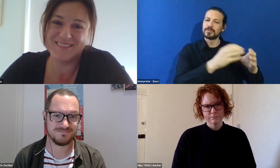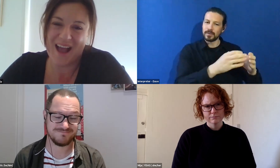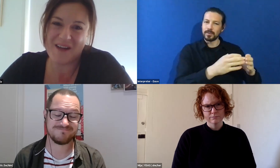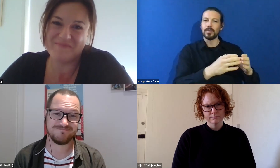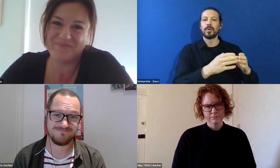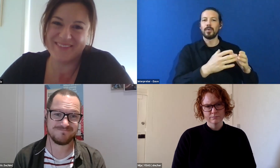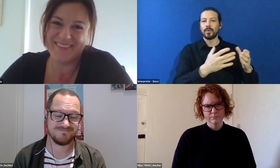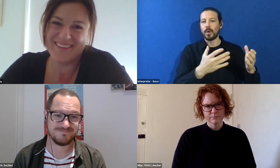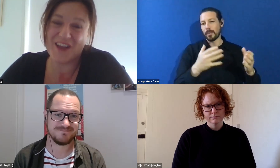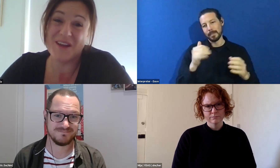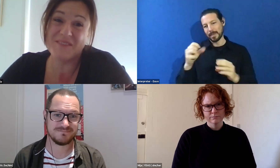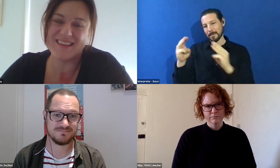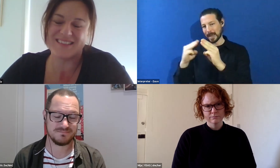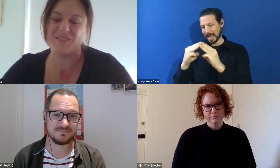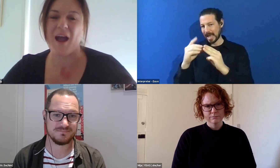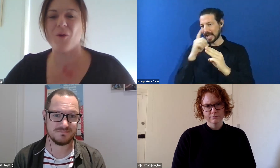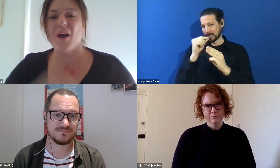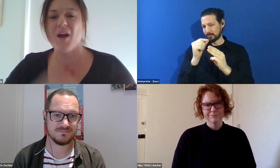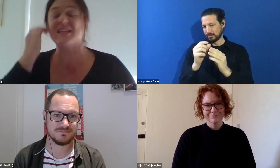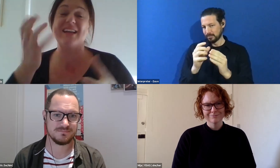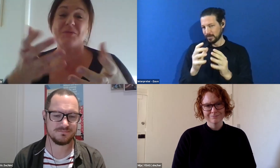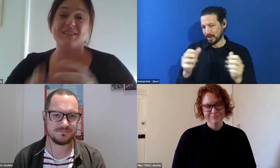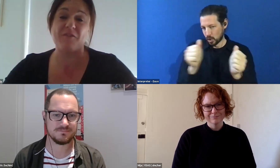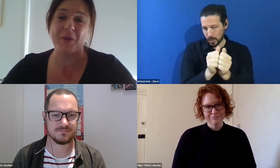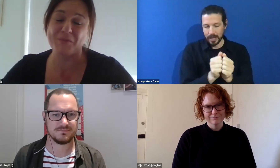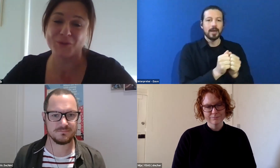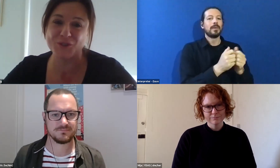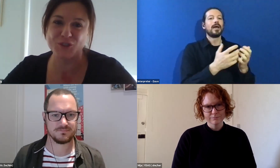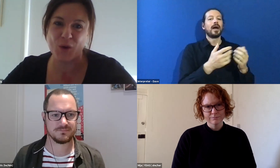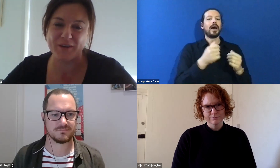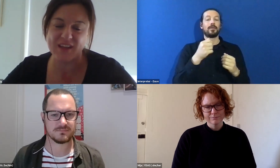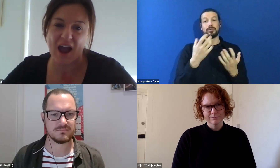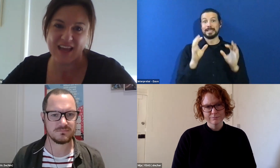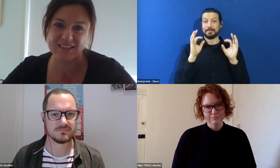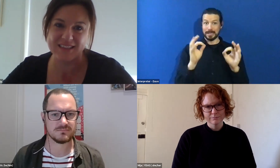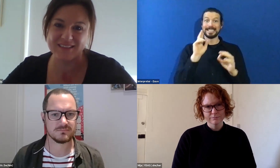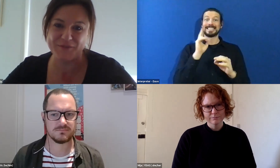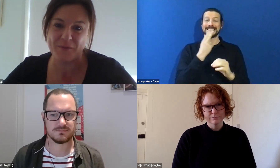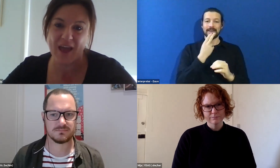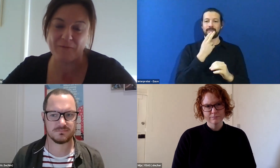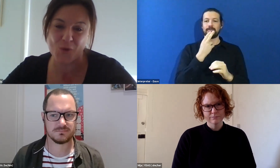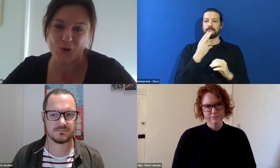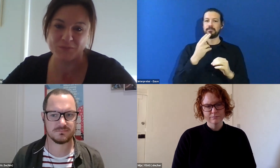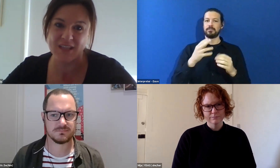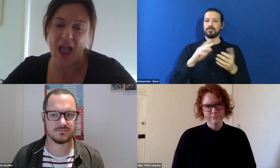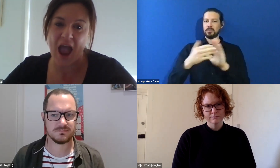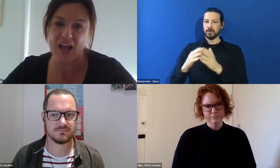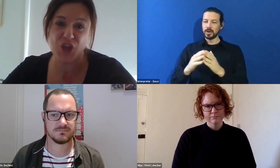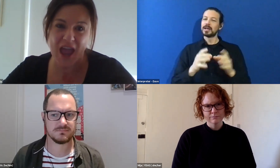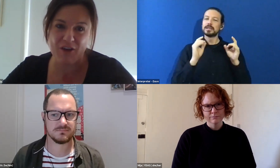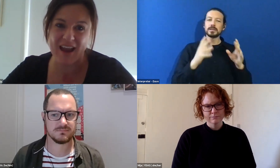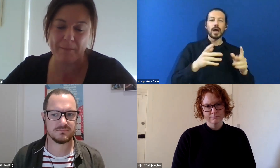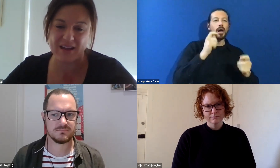probably agree with this as well, particularly with deaf people. You sort of start testing different platforms